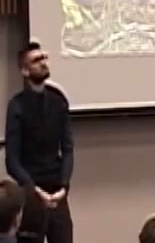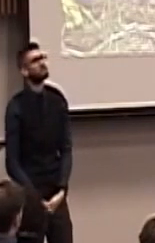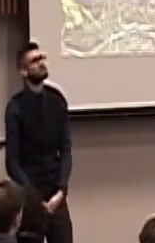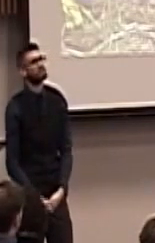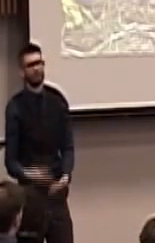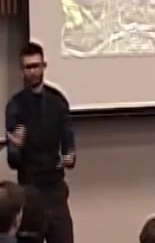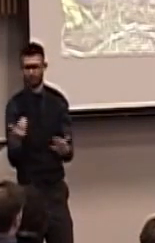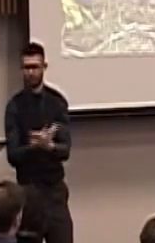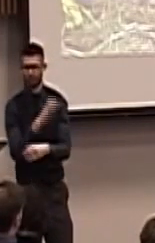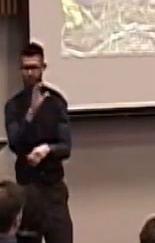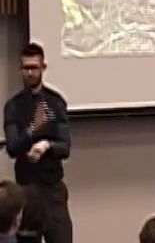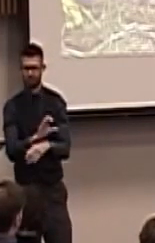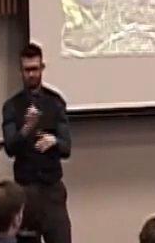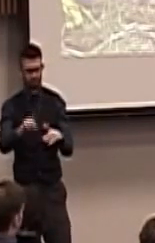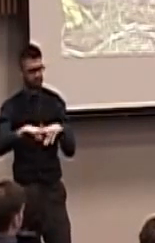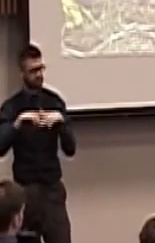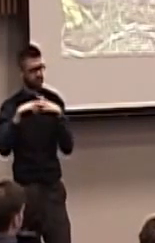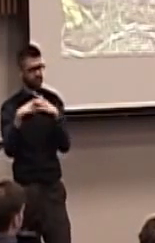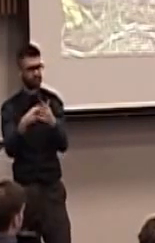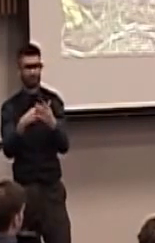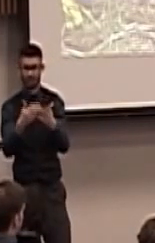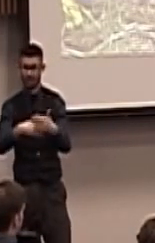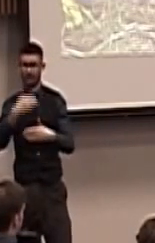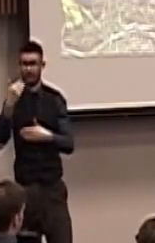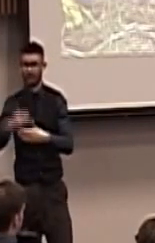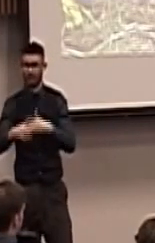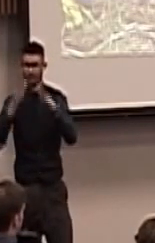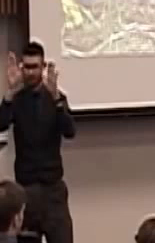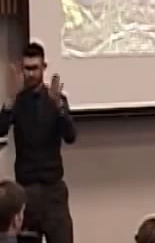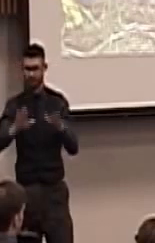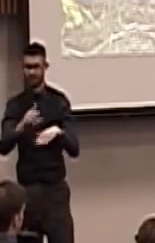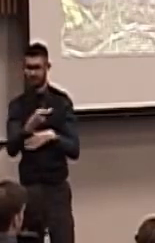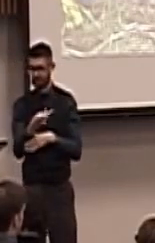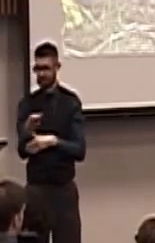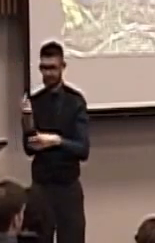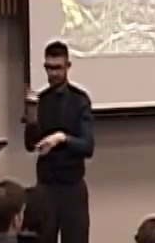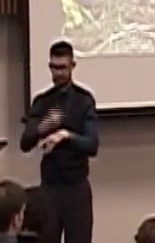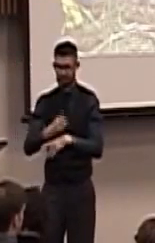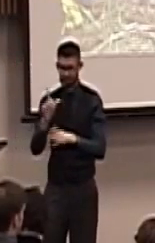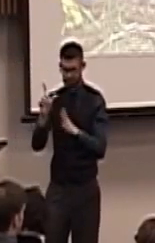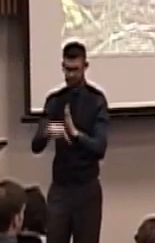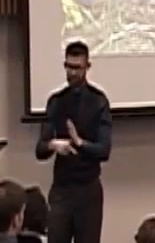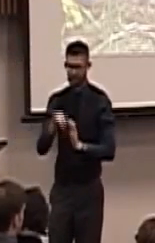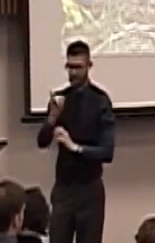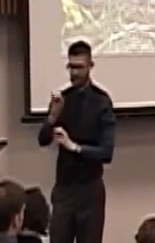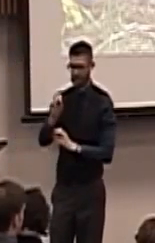new church began, and the next Sunday, a couple of days later, Isaiah Jackson